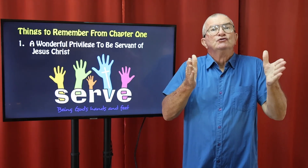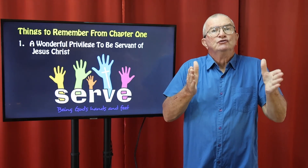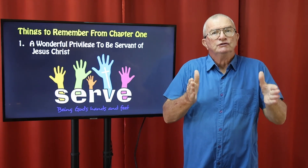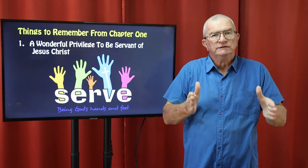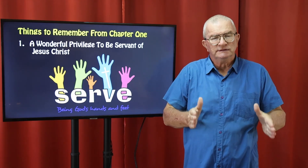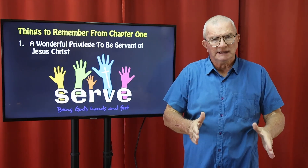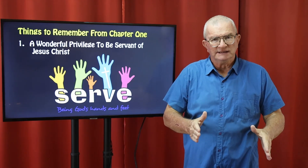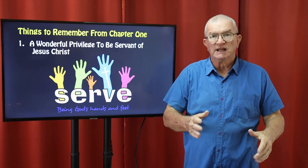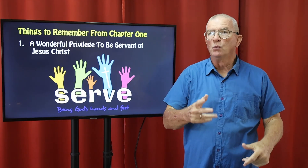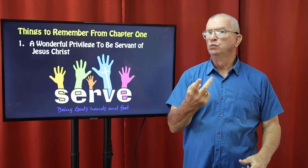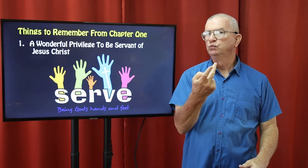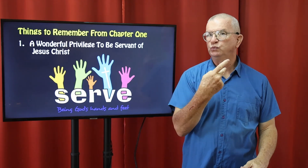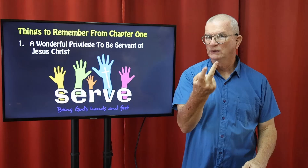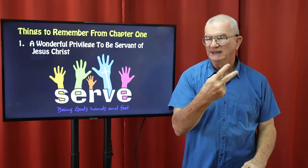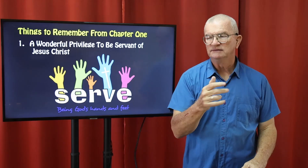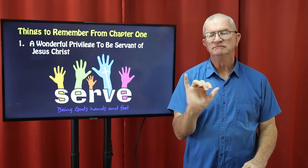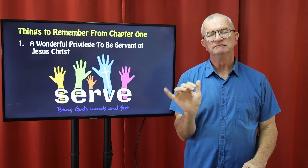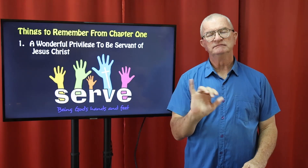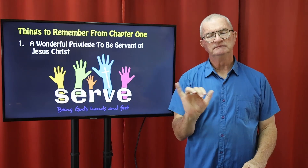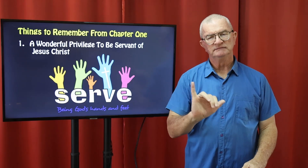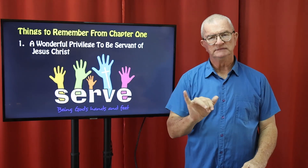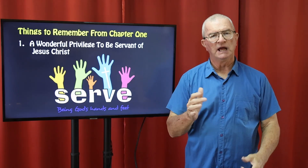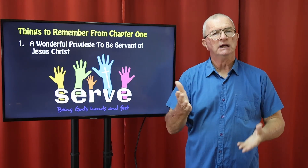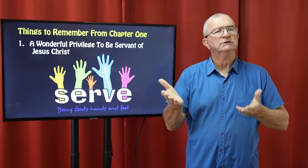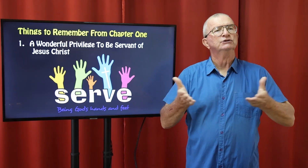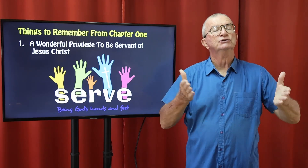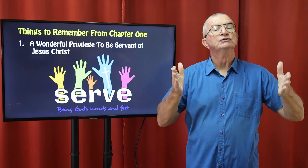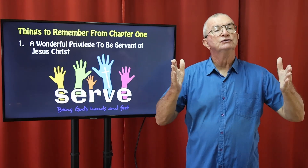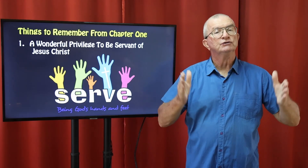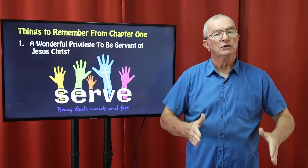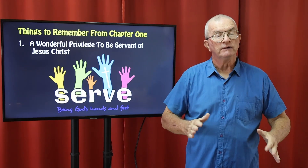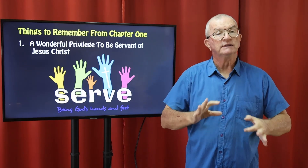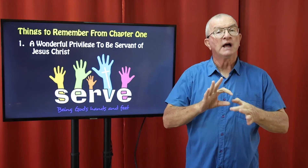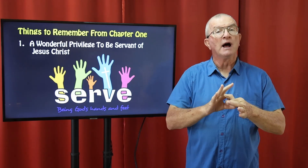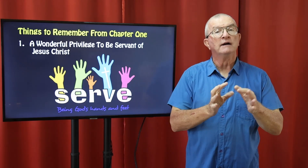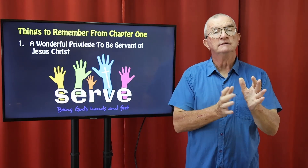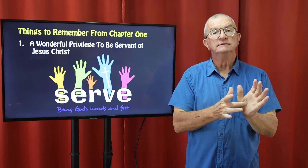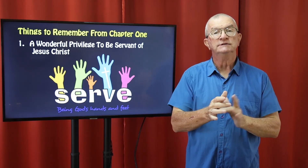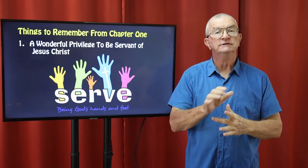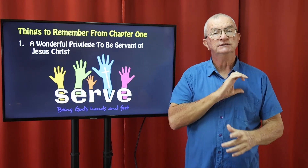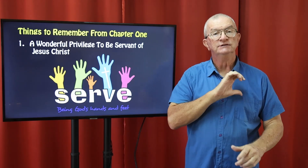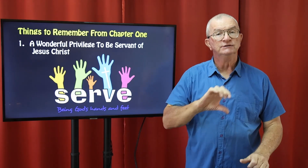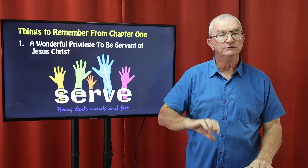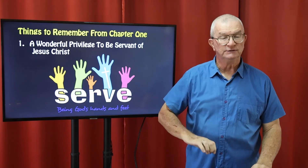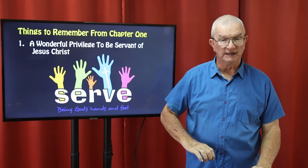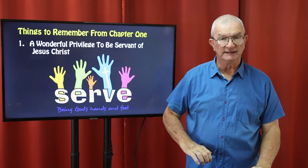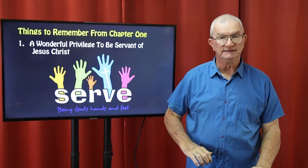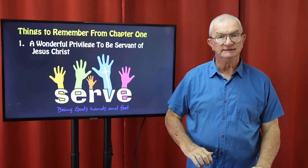called themselves servants of God, and we are the same, servants of Jesus Christ.